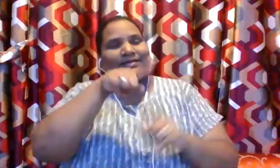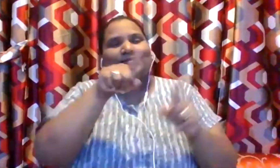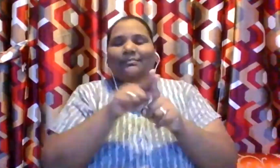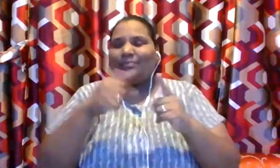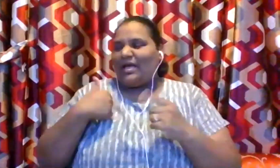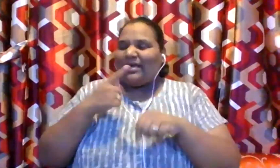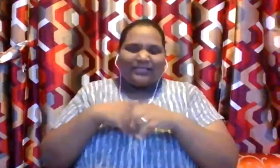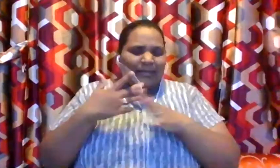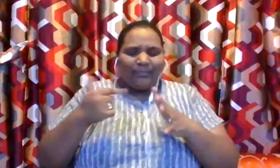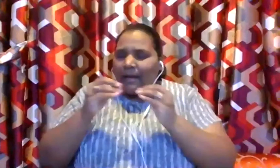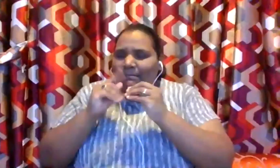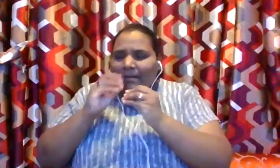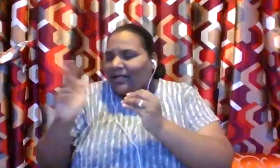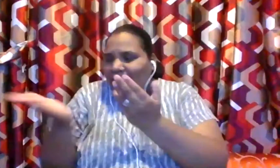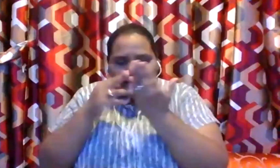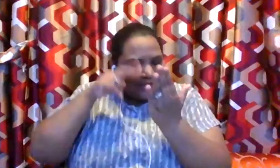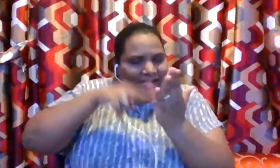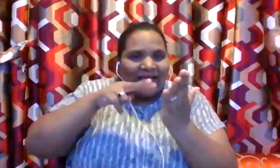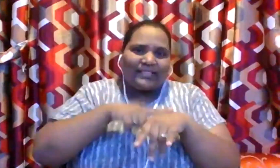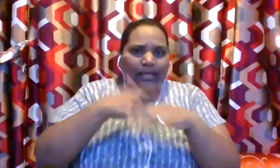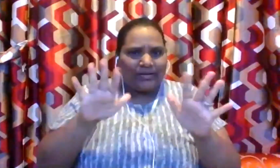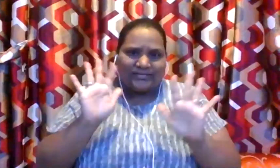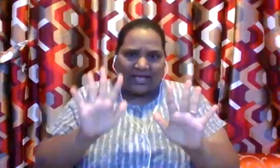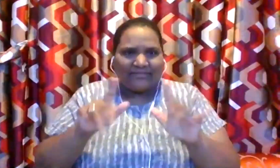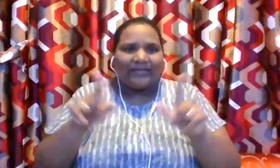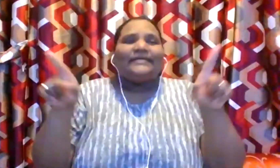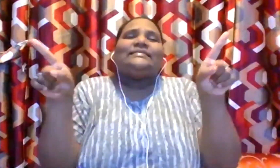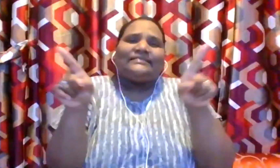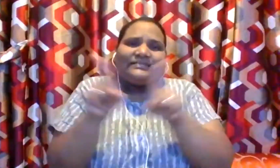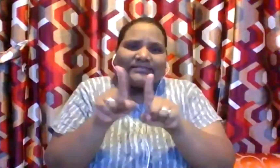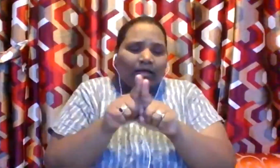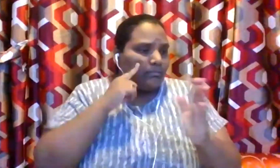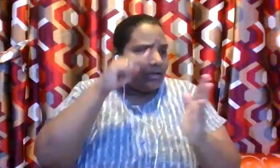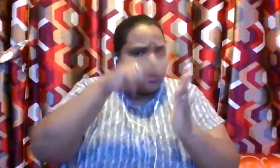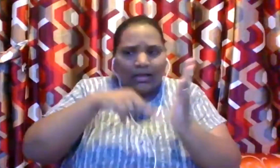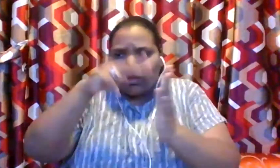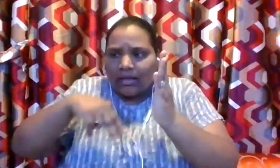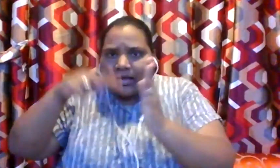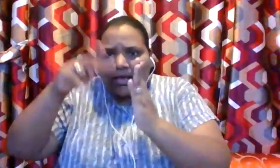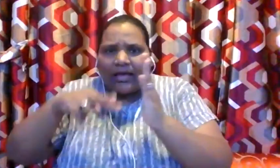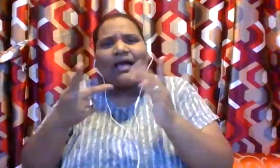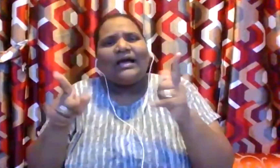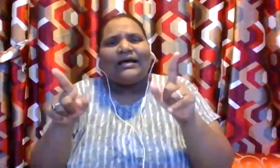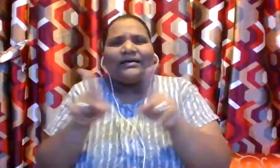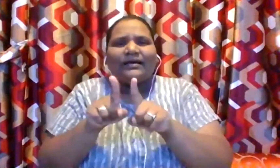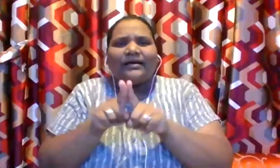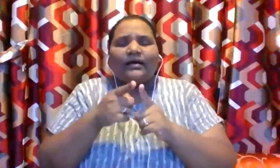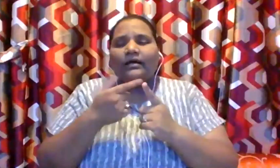How many people talk about religion after reading their scriptures? Tell me how many of you who are listening to this